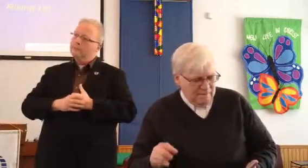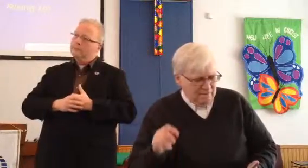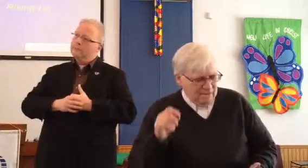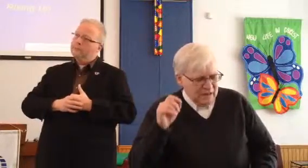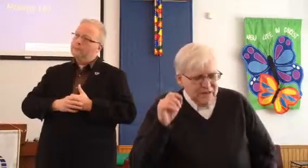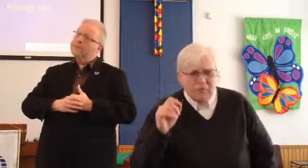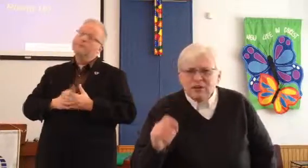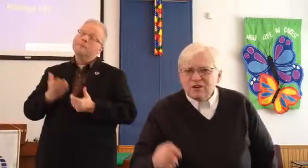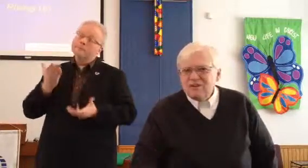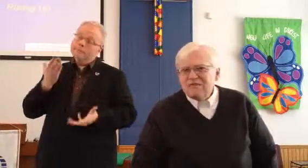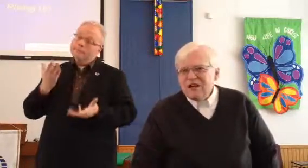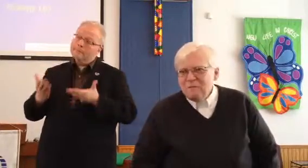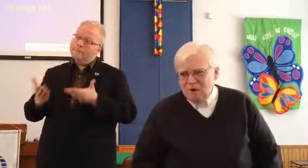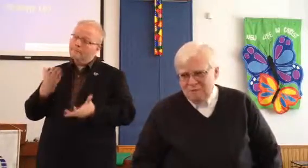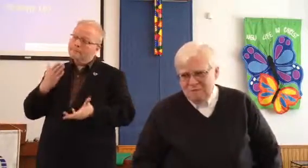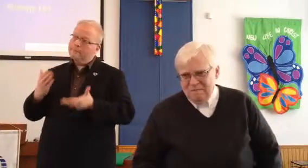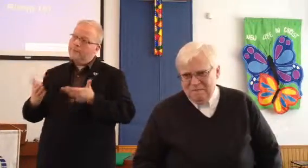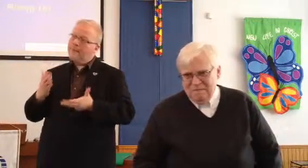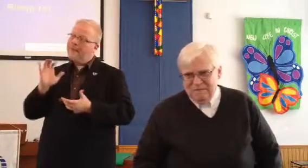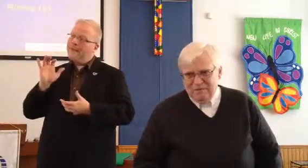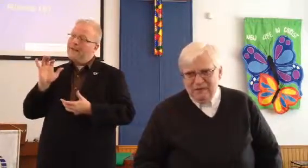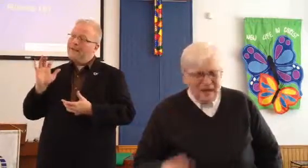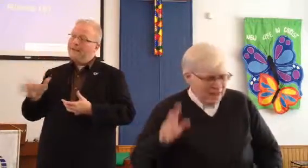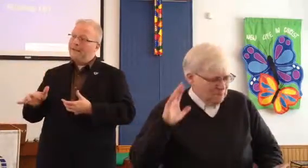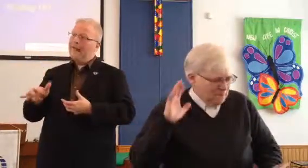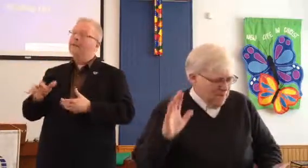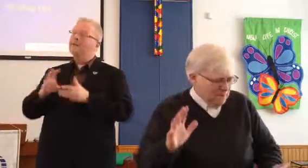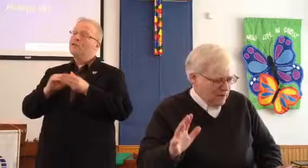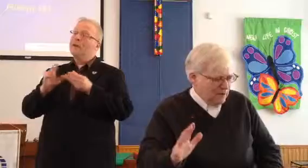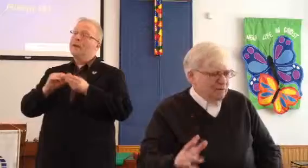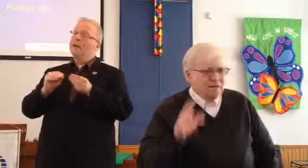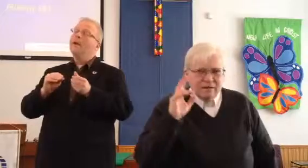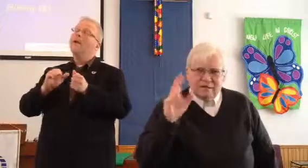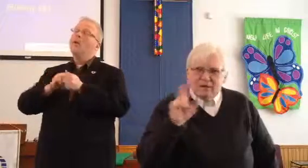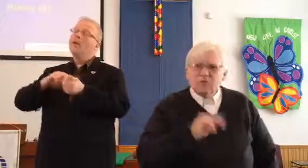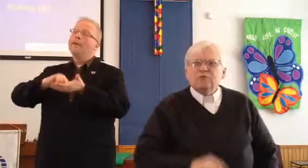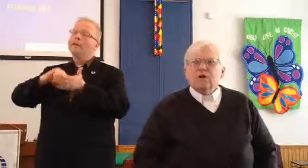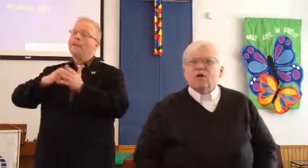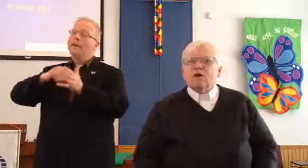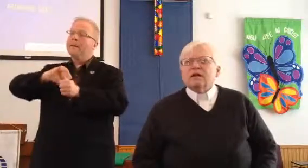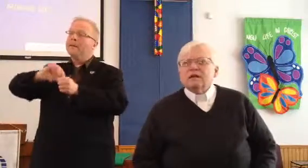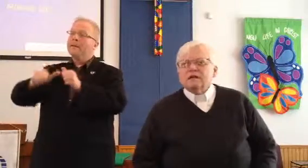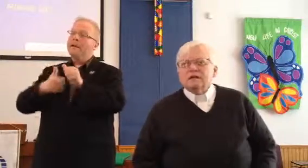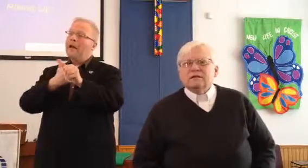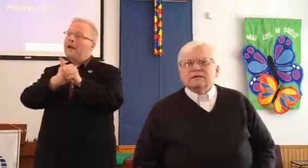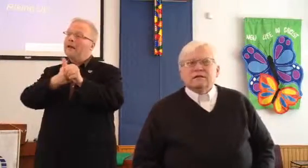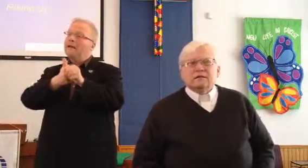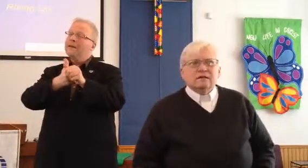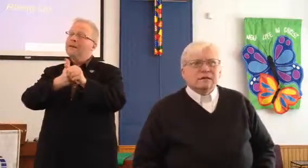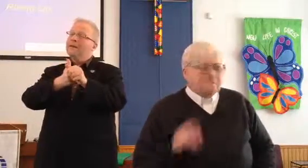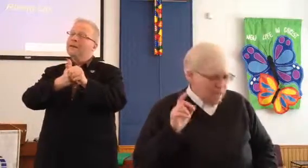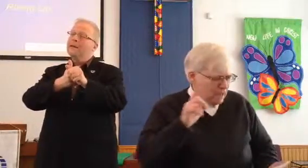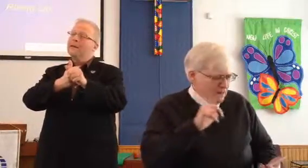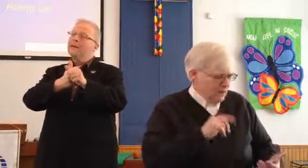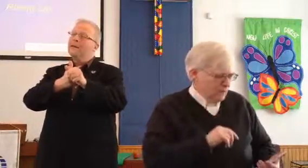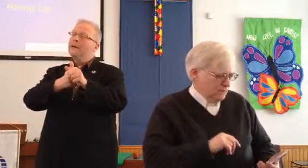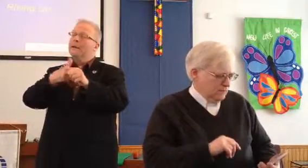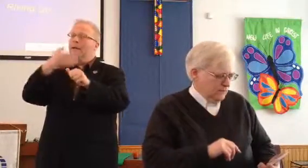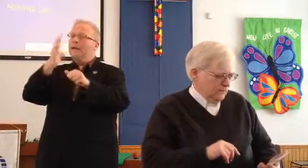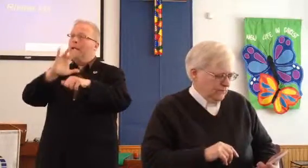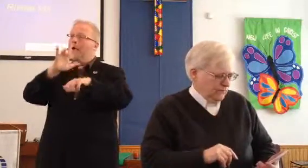Maybe they will hear the fable. And maybe they will follow our lead.